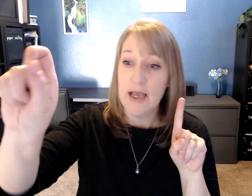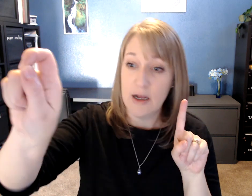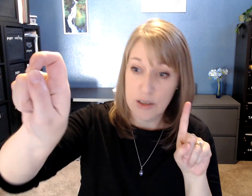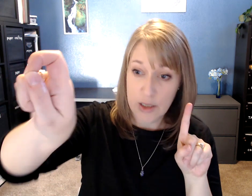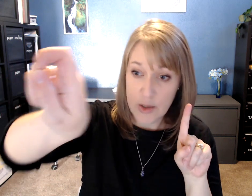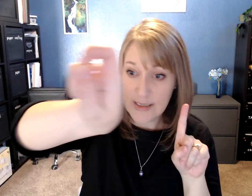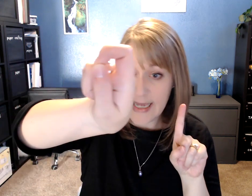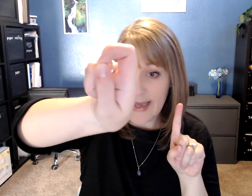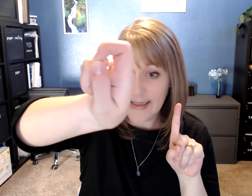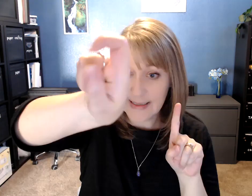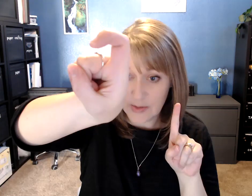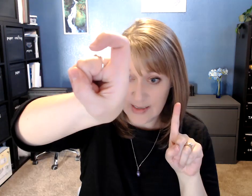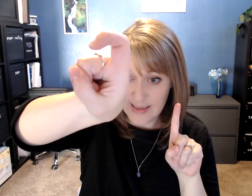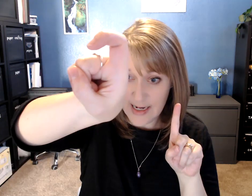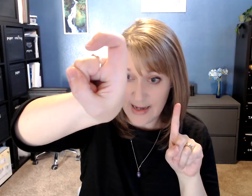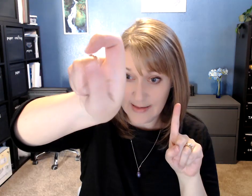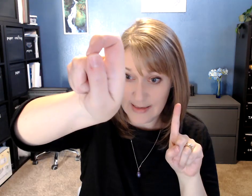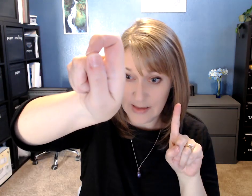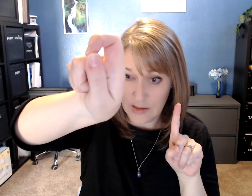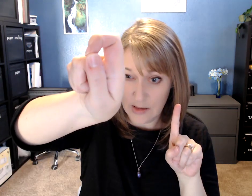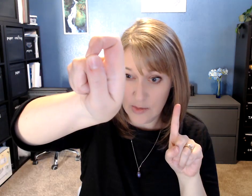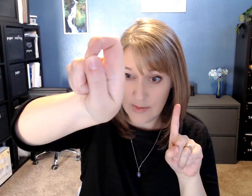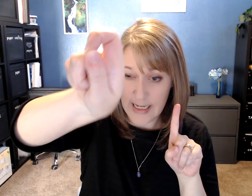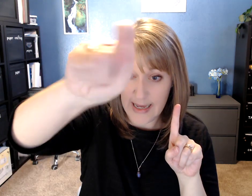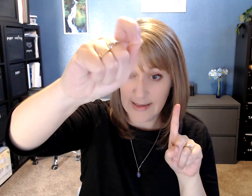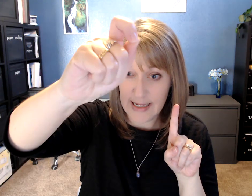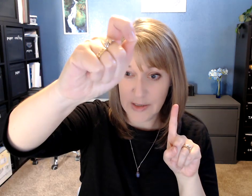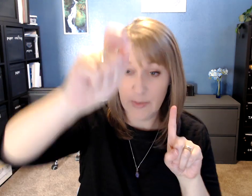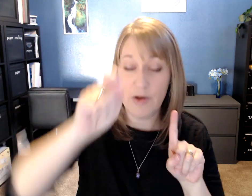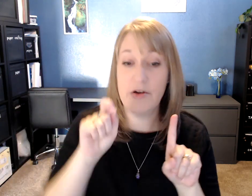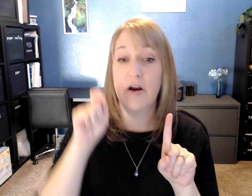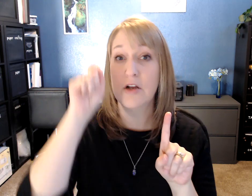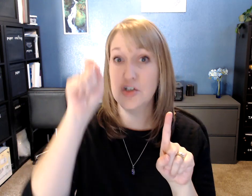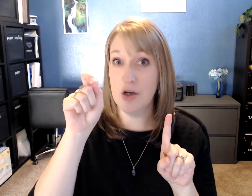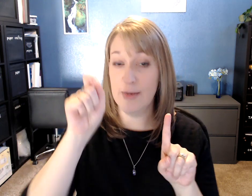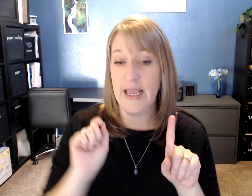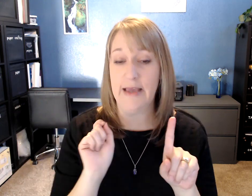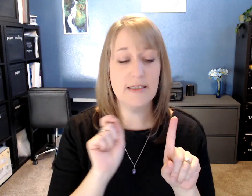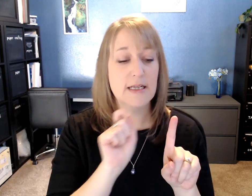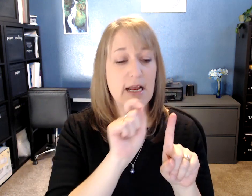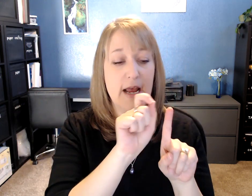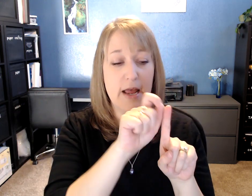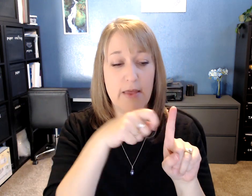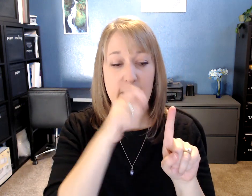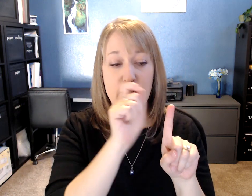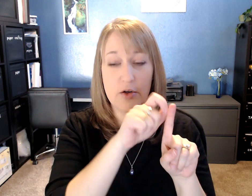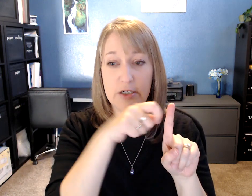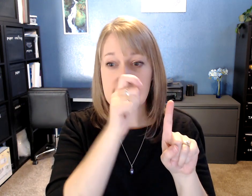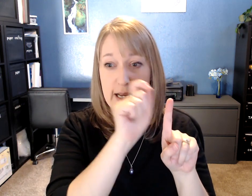a closed X. So this is an X. This is a closed X hand shape on our dominant hand. And then you're going to just kind